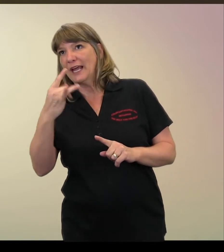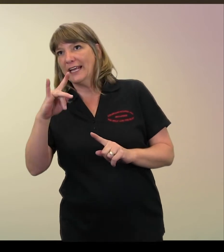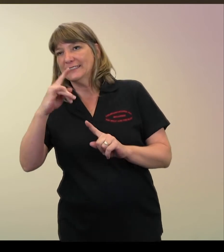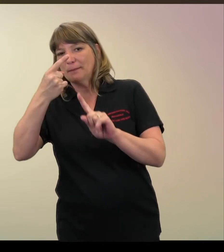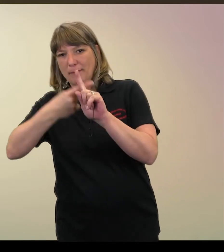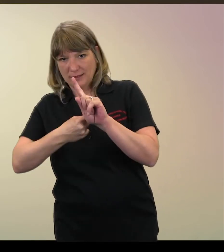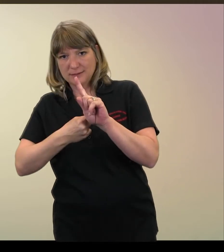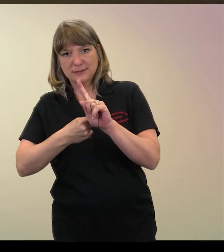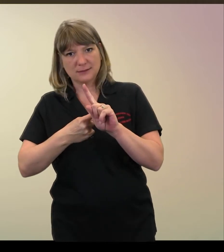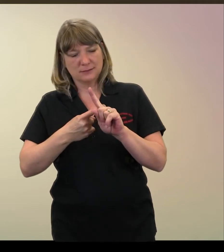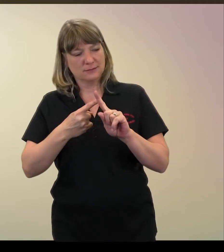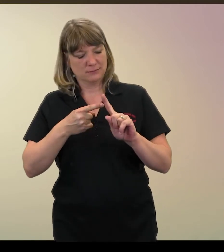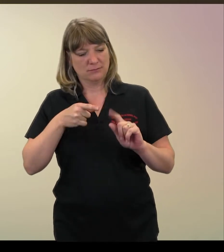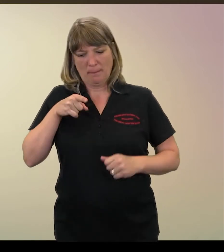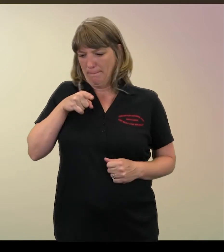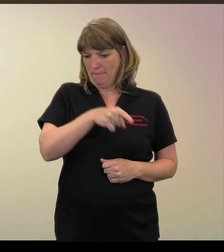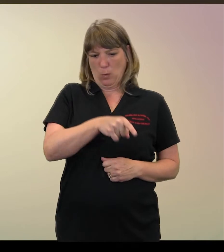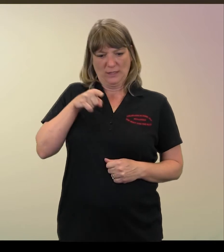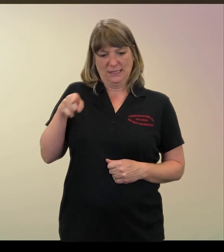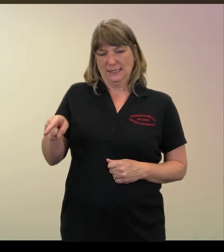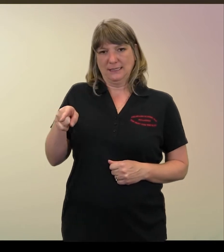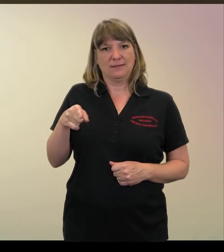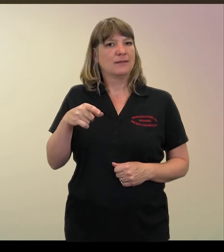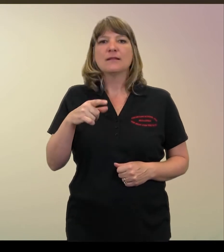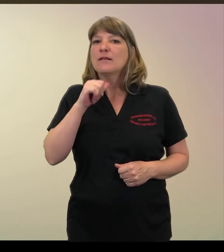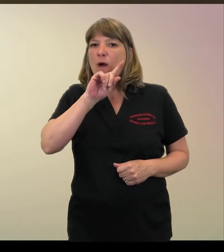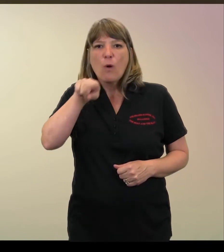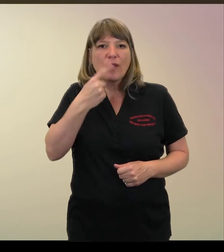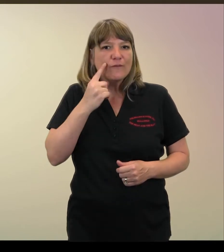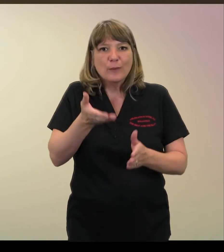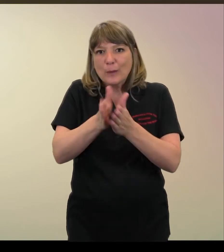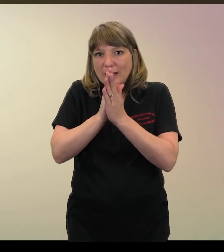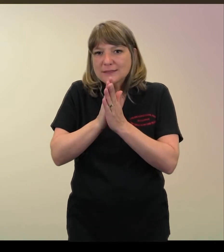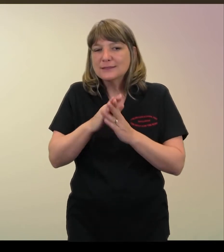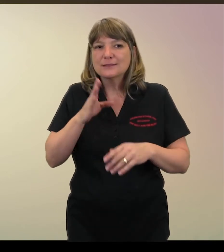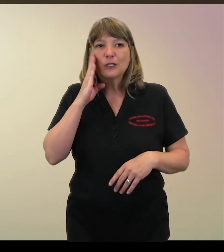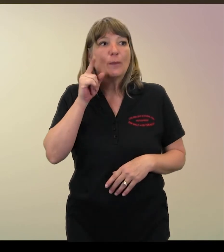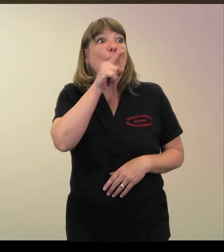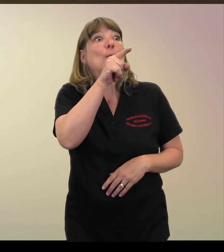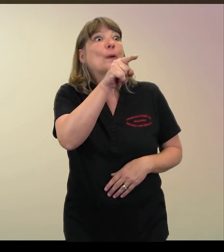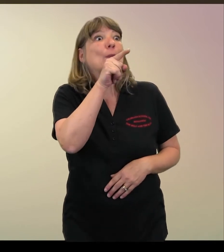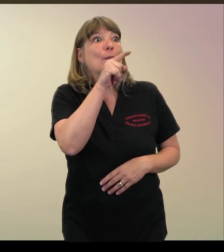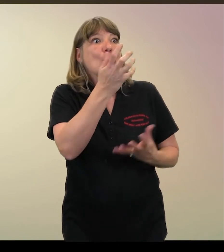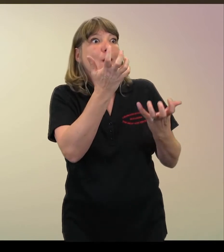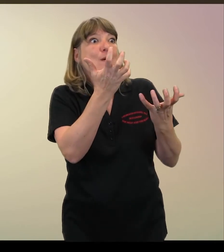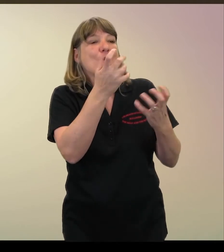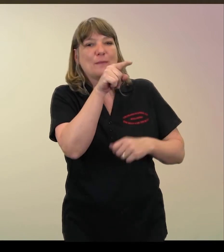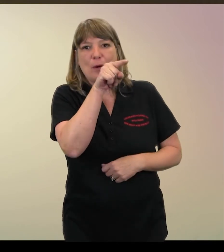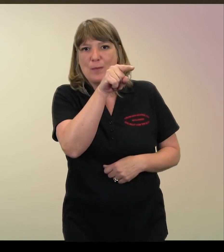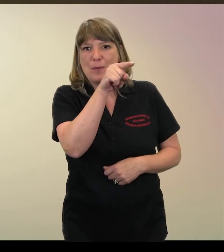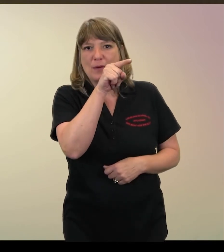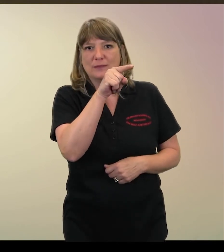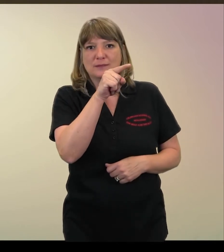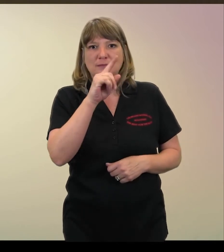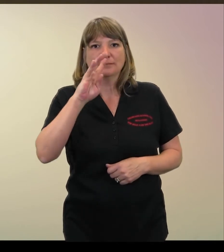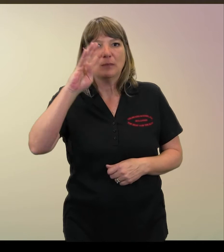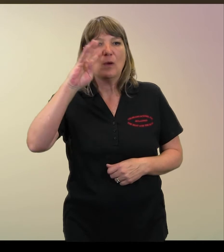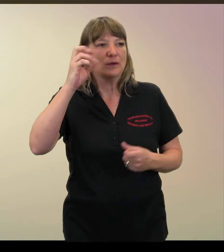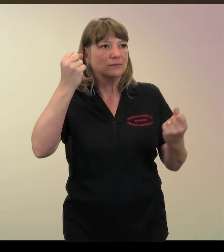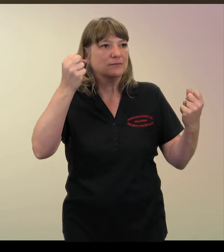expect children to be pointing. And pointing not just to request something, like pointing to something over there that they want